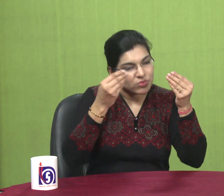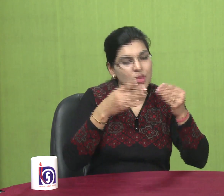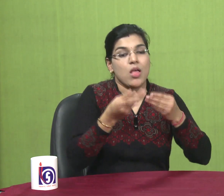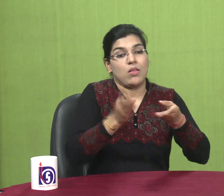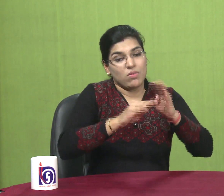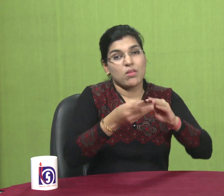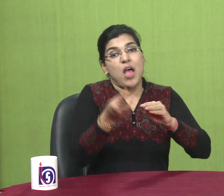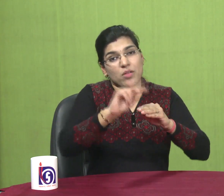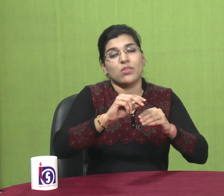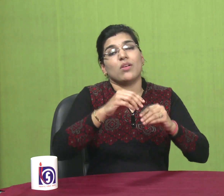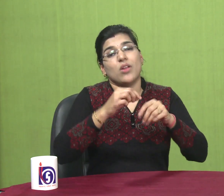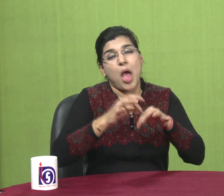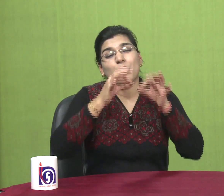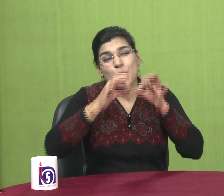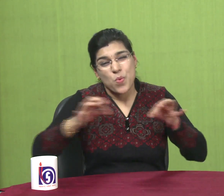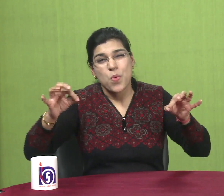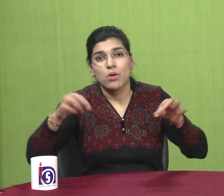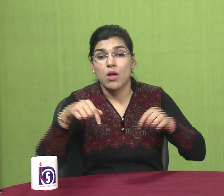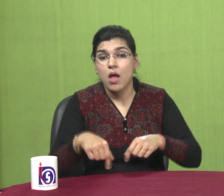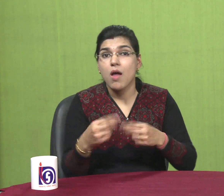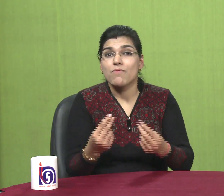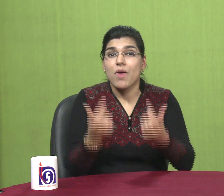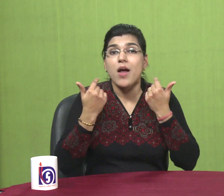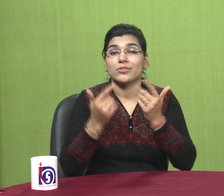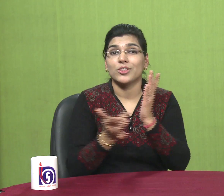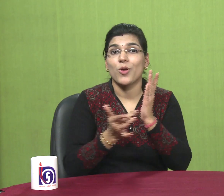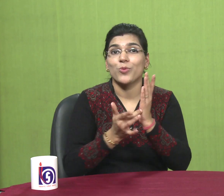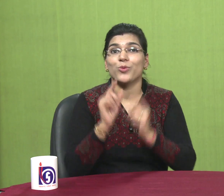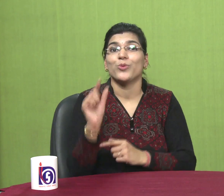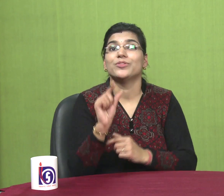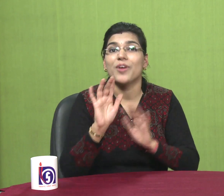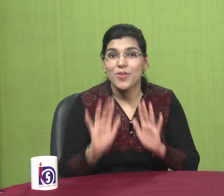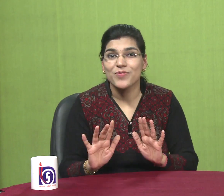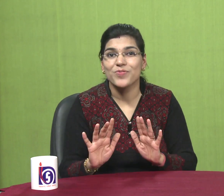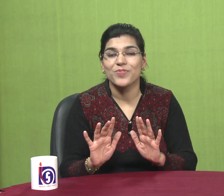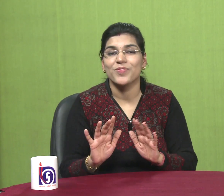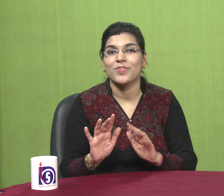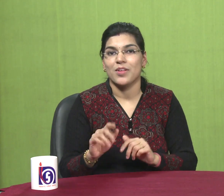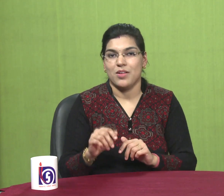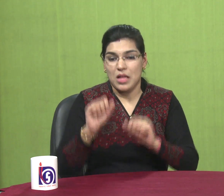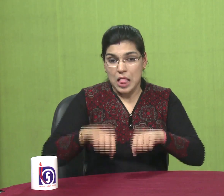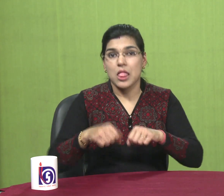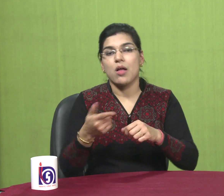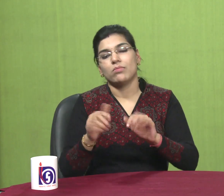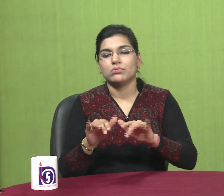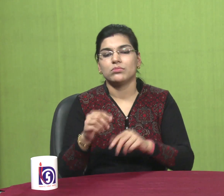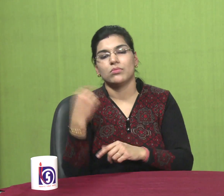Earlier we had the post or the letter. We used to send the post, used to reach in a month or 15 days. But